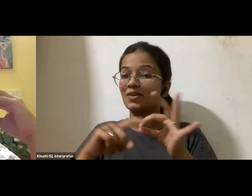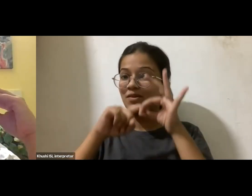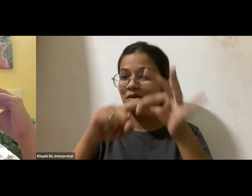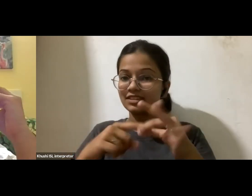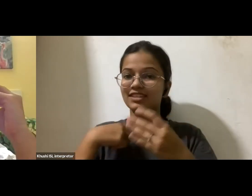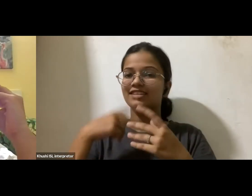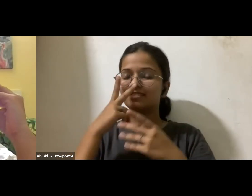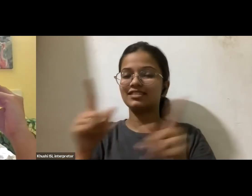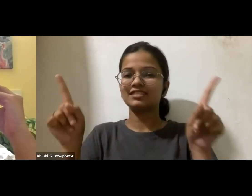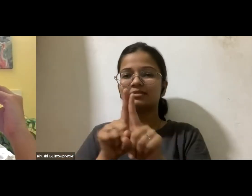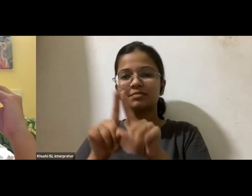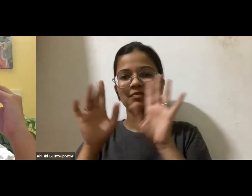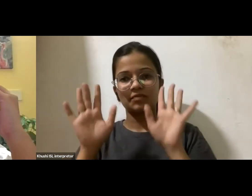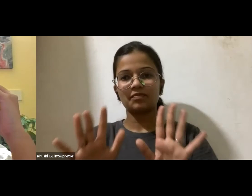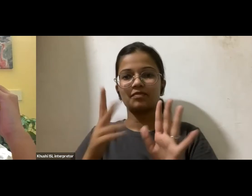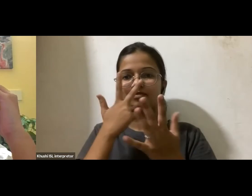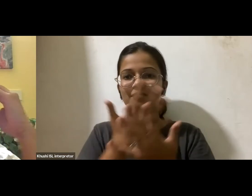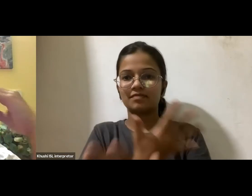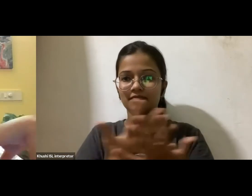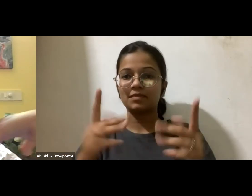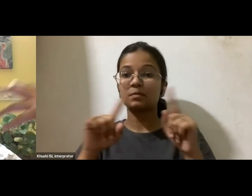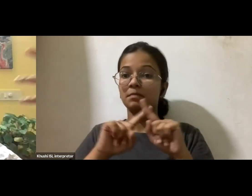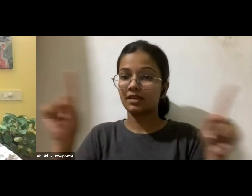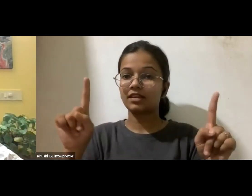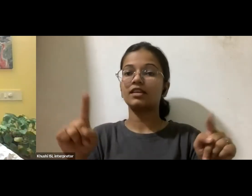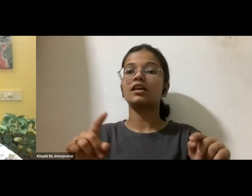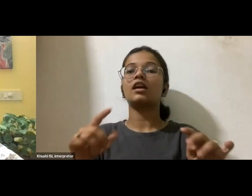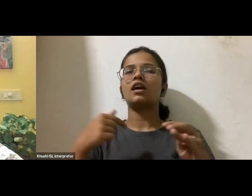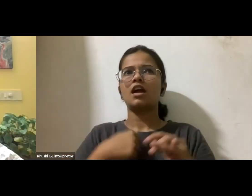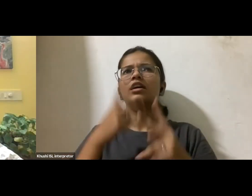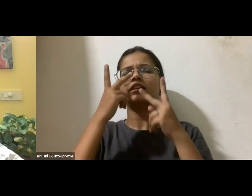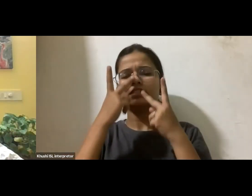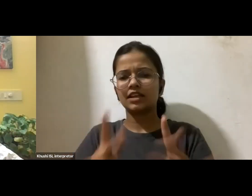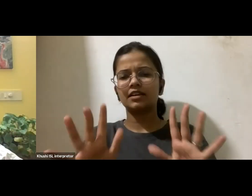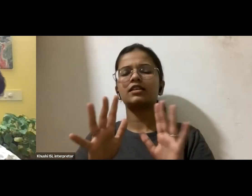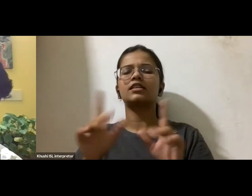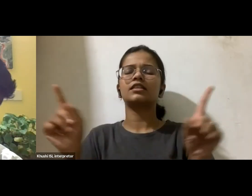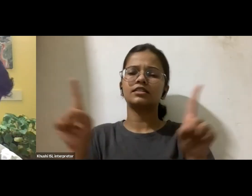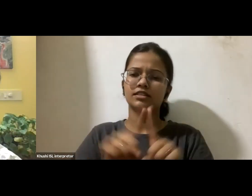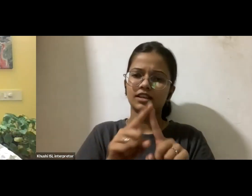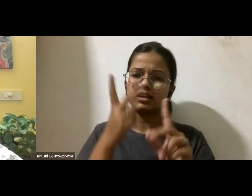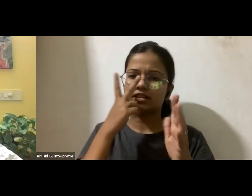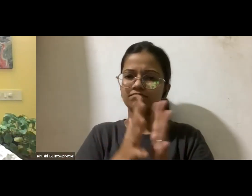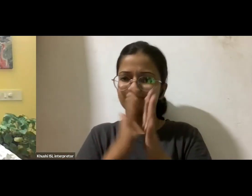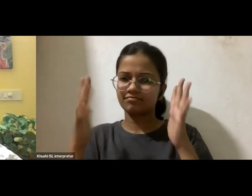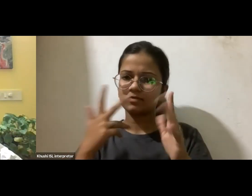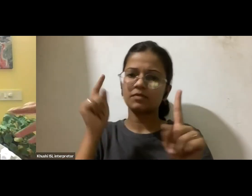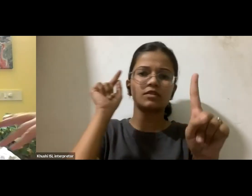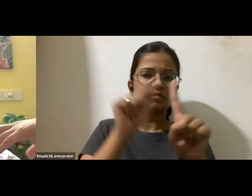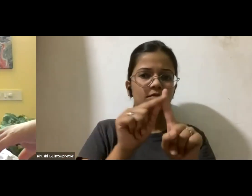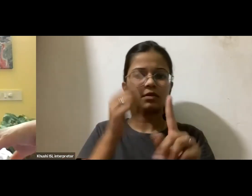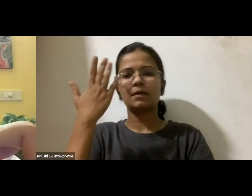specific kind of product. But from what I have seen, I think I can say from that point